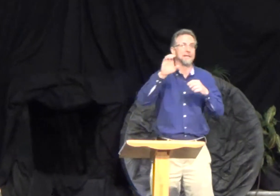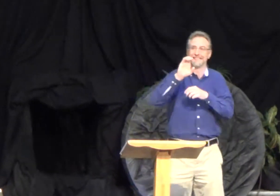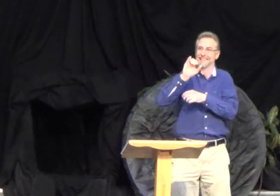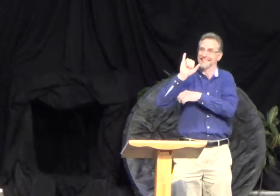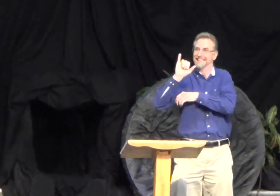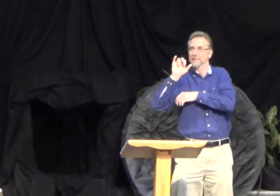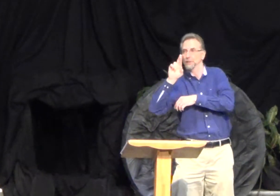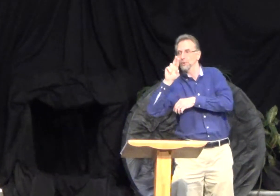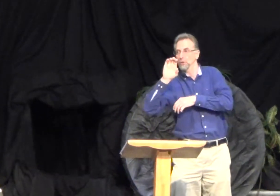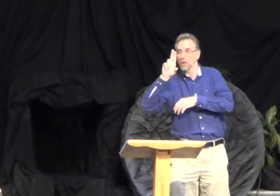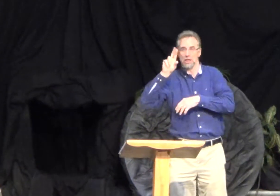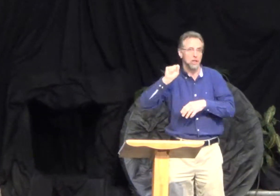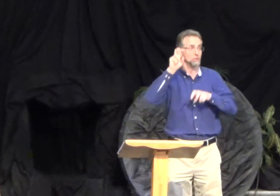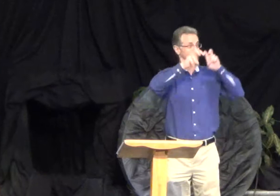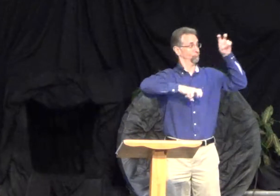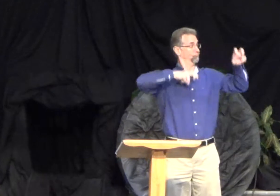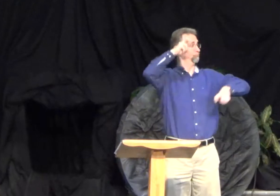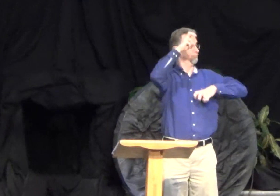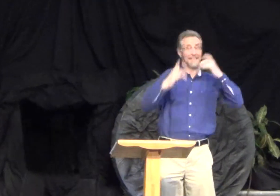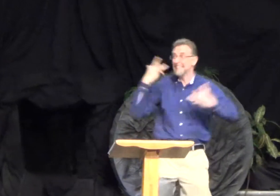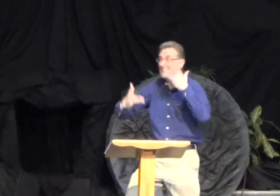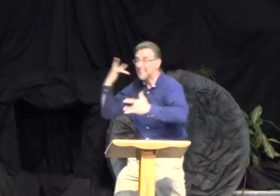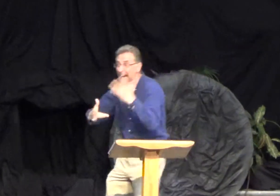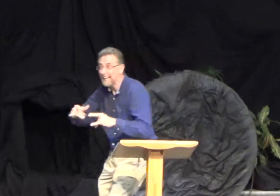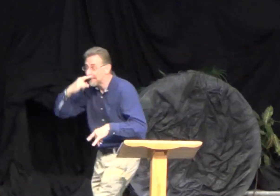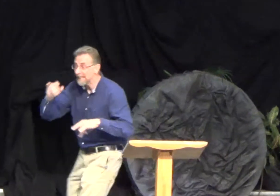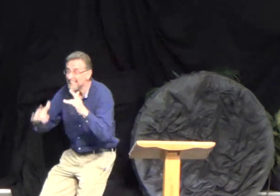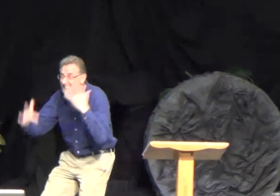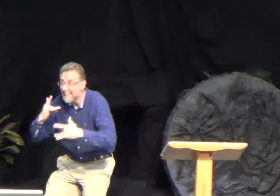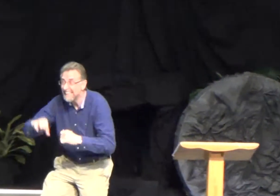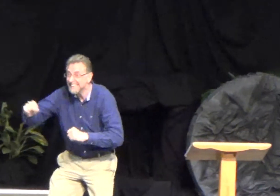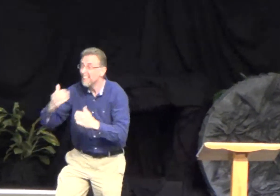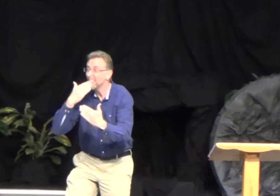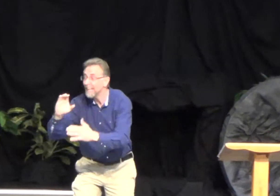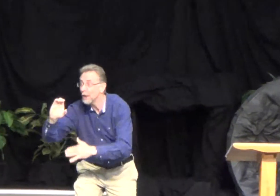Maybe going to the beach? Going to the circus? Are you excited?